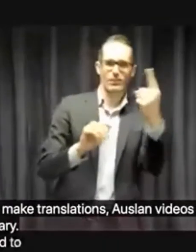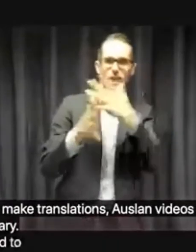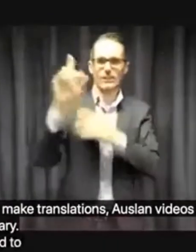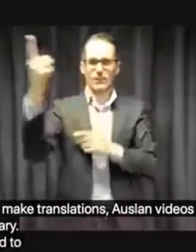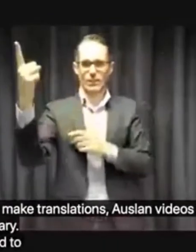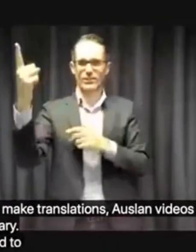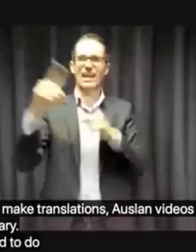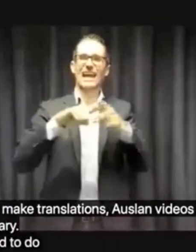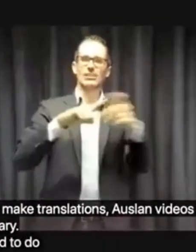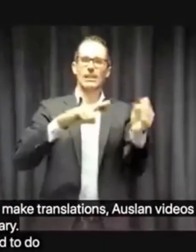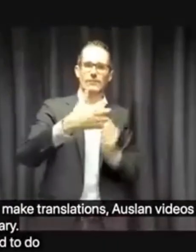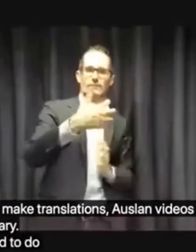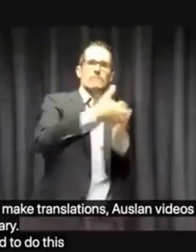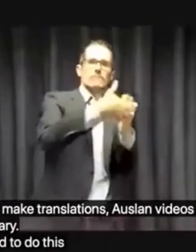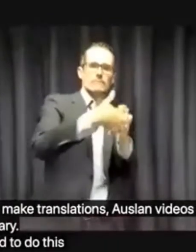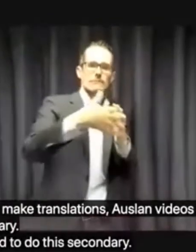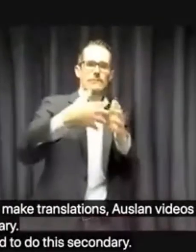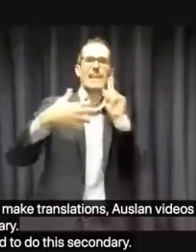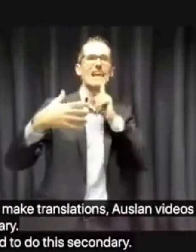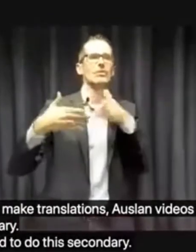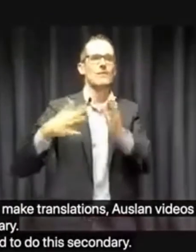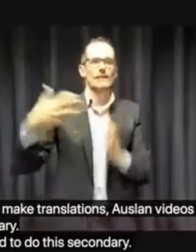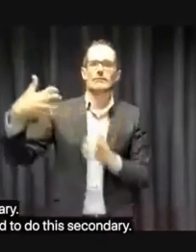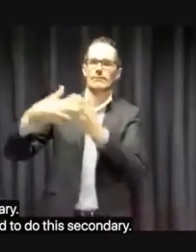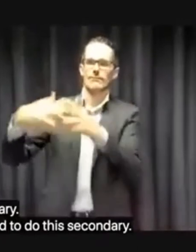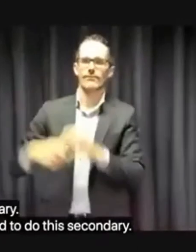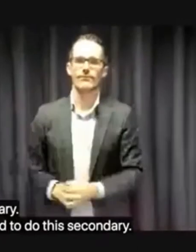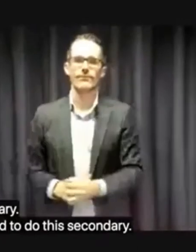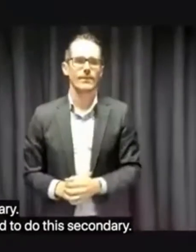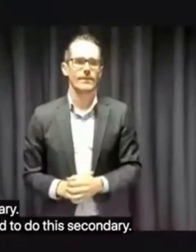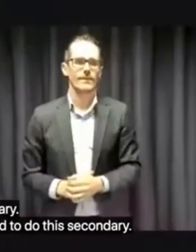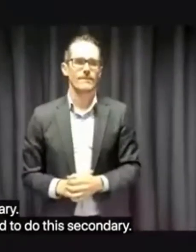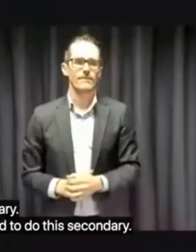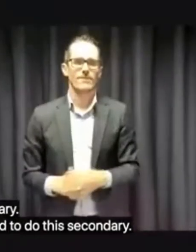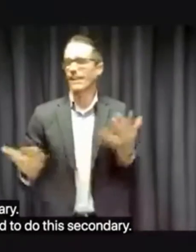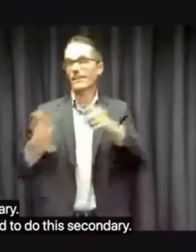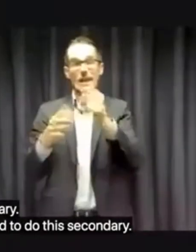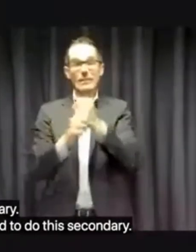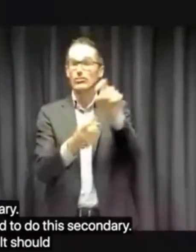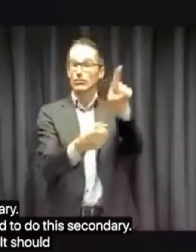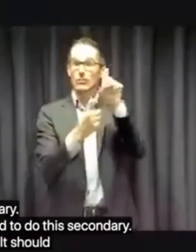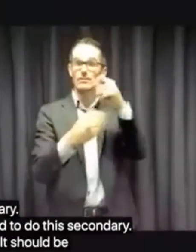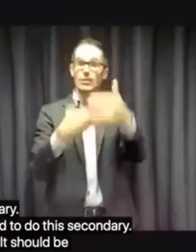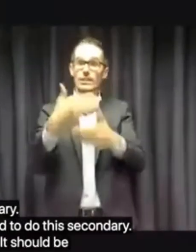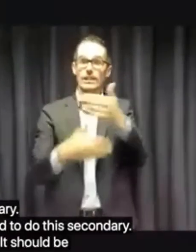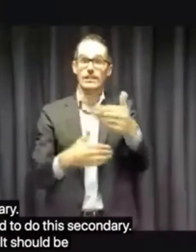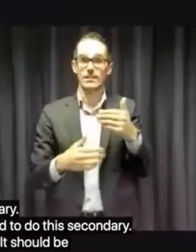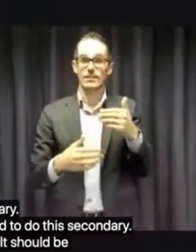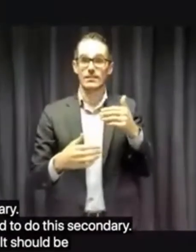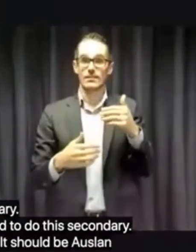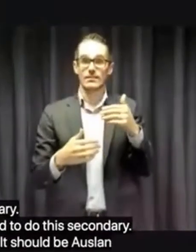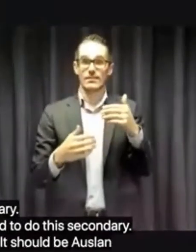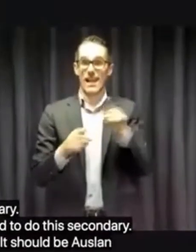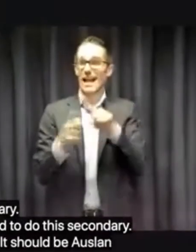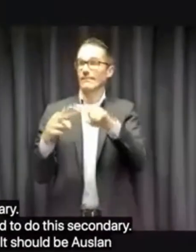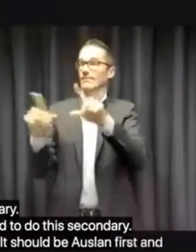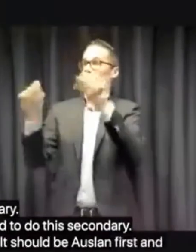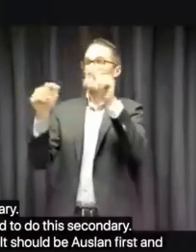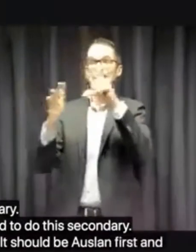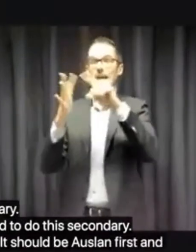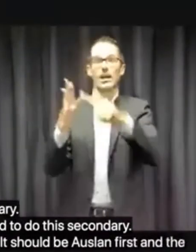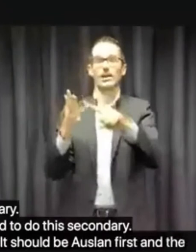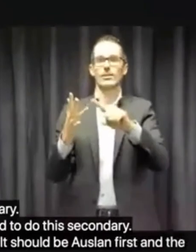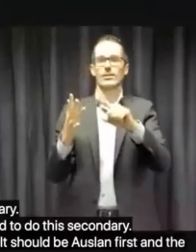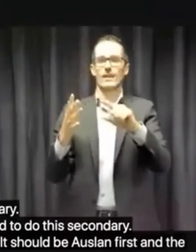Default should be deaf first, Auslan first. The English can come later. It's always that we have to adapt to the hearing from English ways.